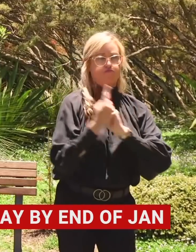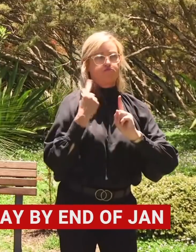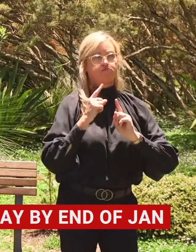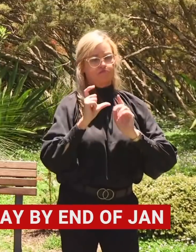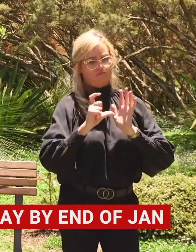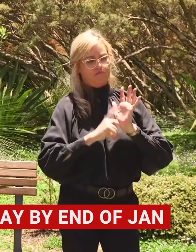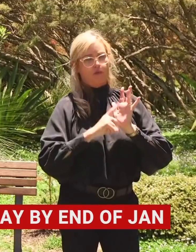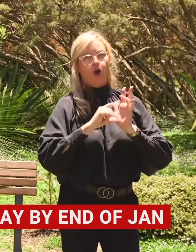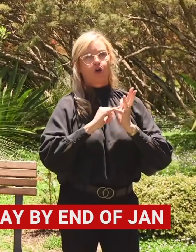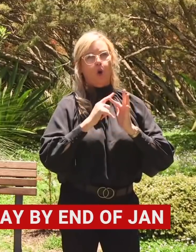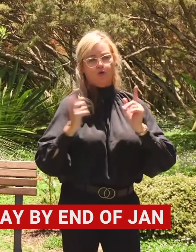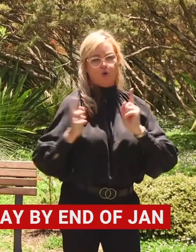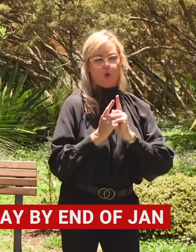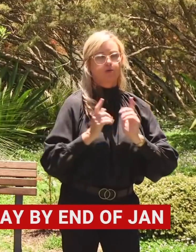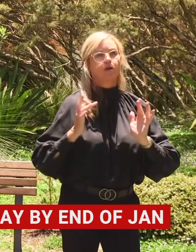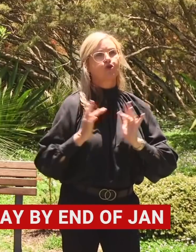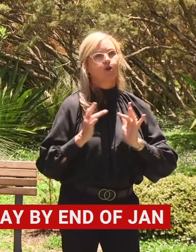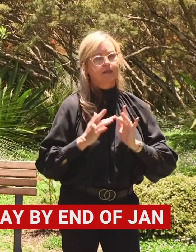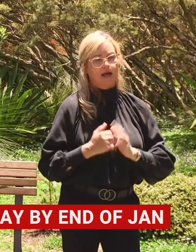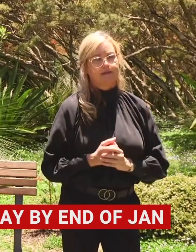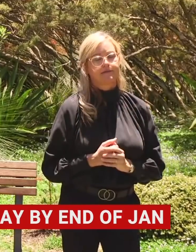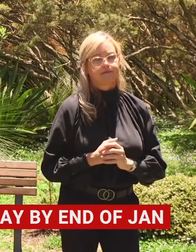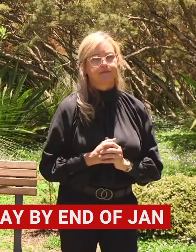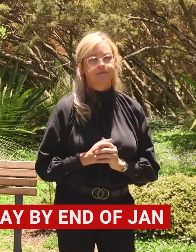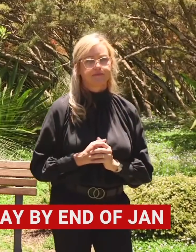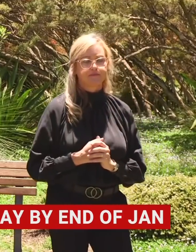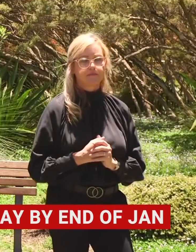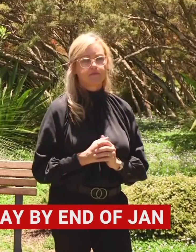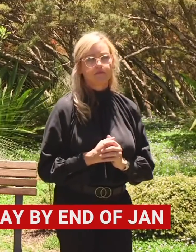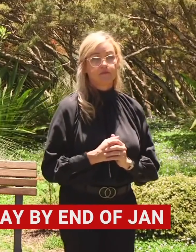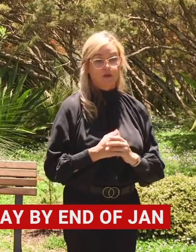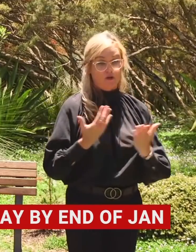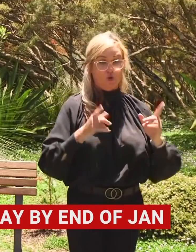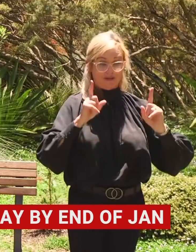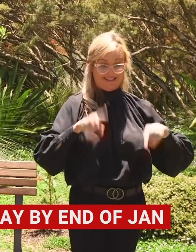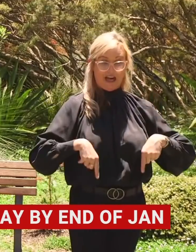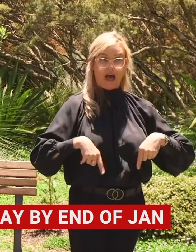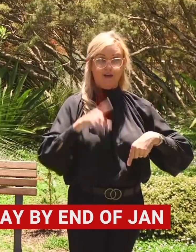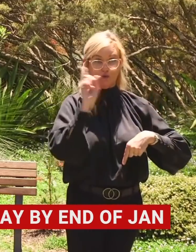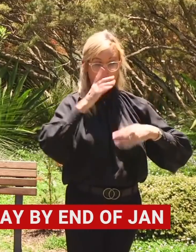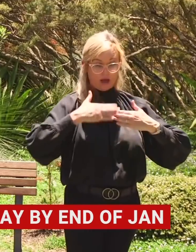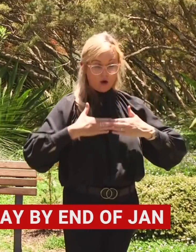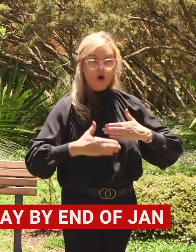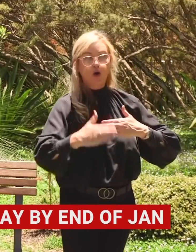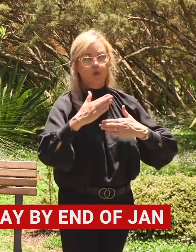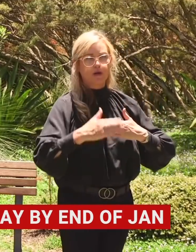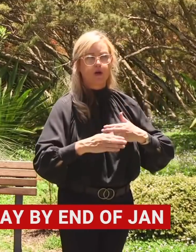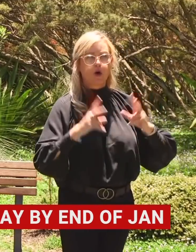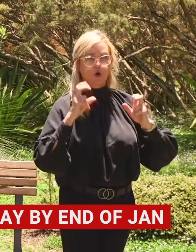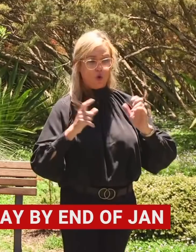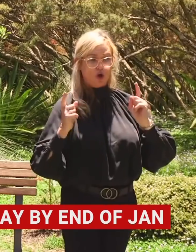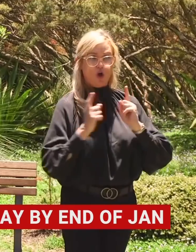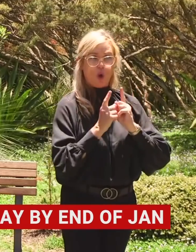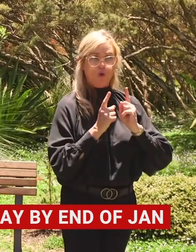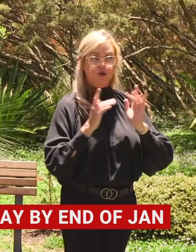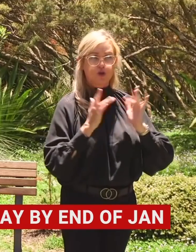contacts. And as Dr. Chant has set out, from this point forward, a close contact will be defined as somebody